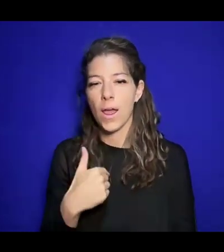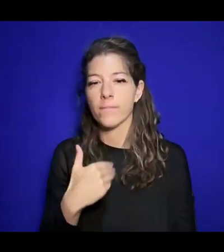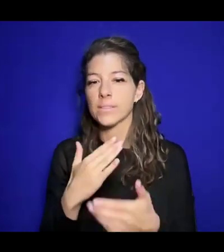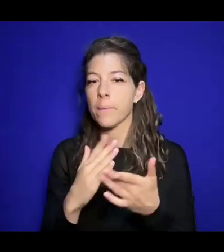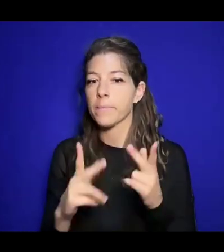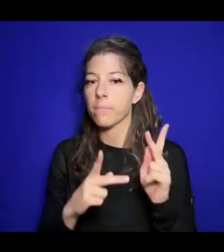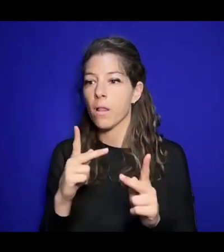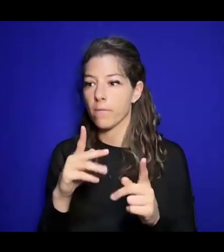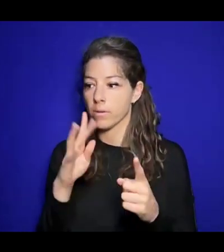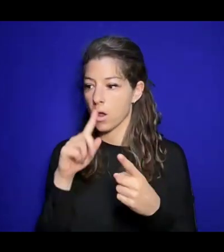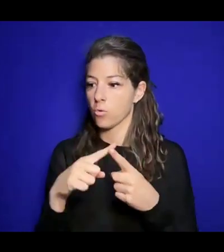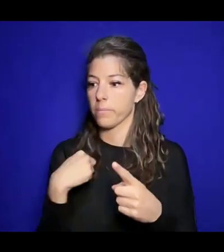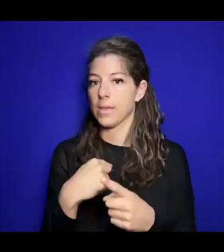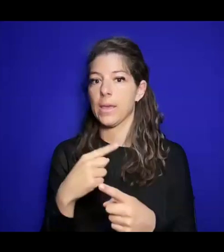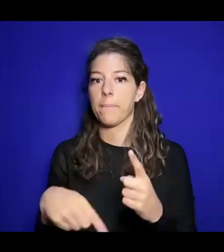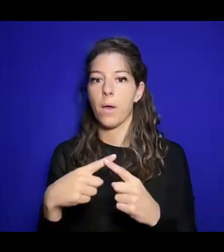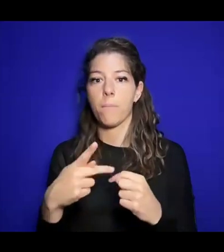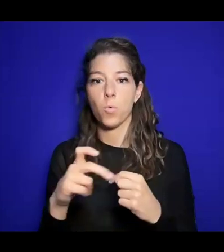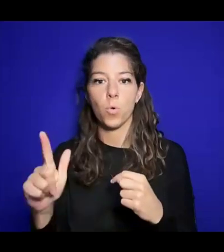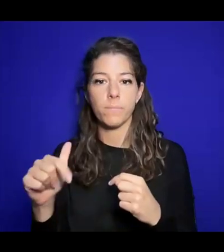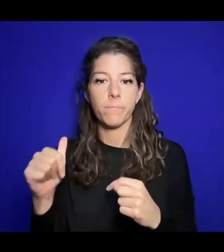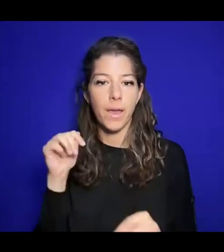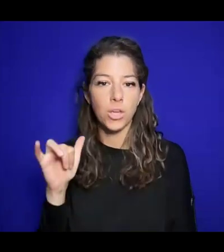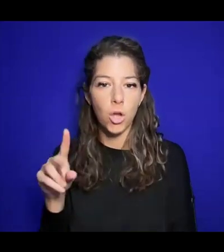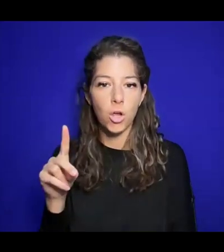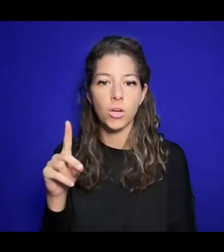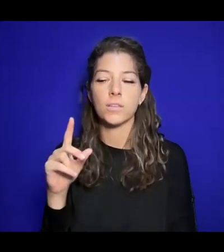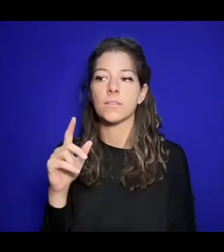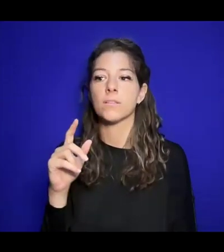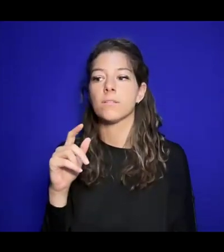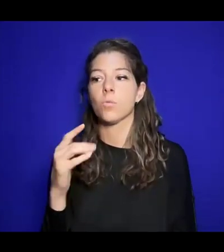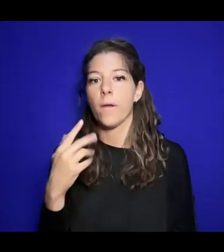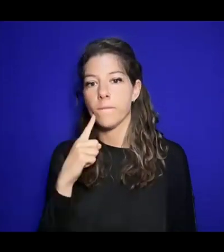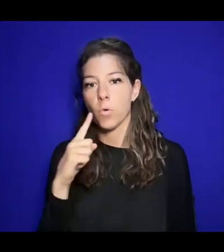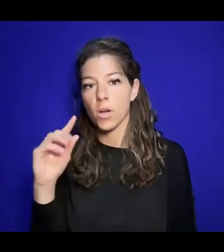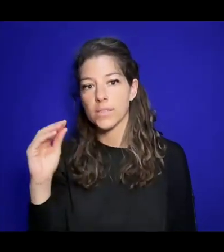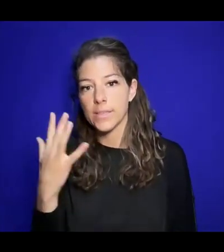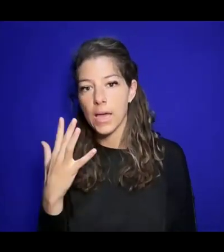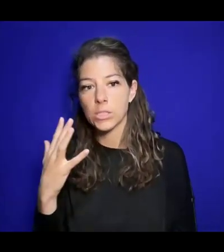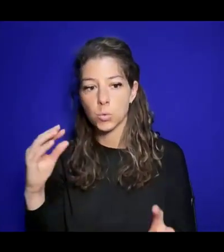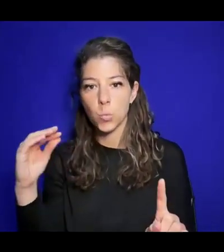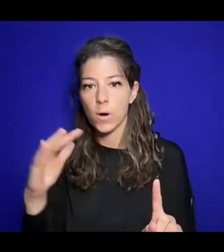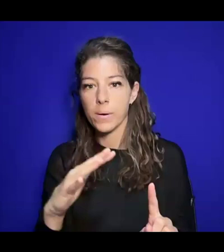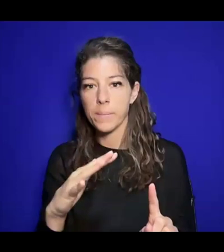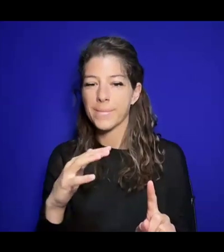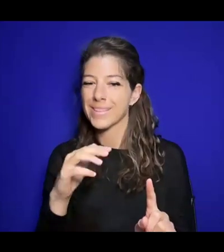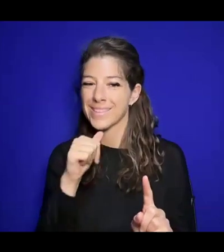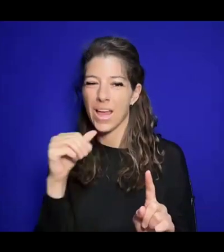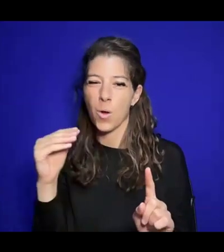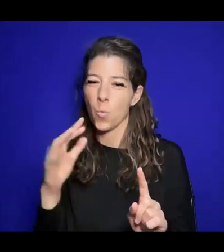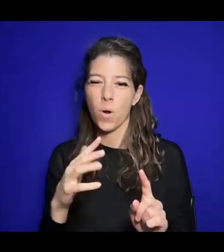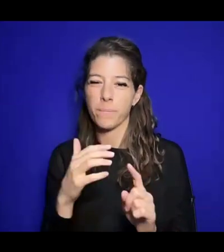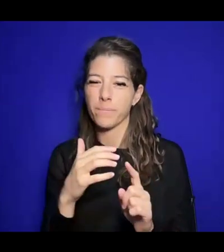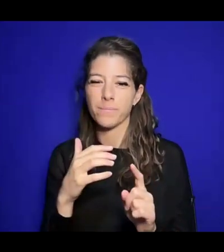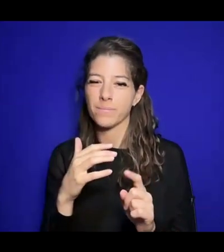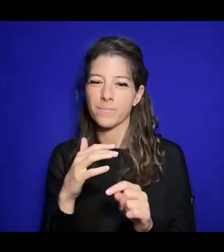people who've talked to me about pools. They have a pool in their backyard or, and they wait for the sun to heat it up. That's usually not warm enough.